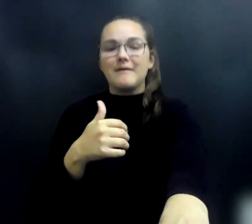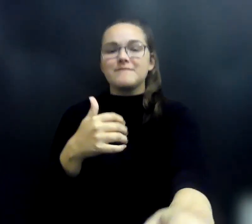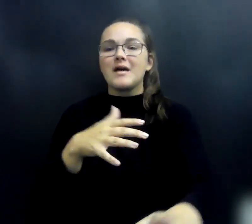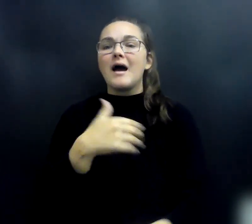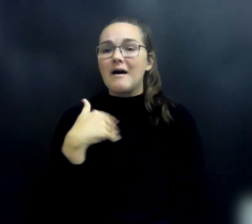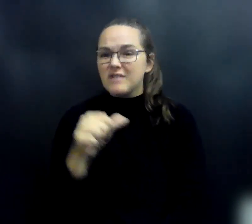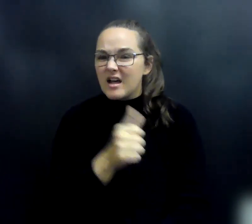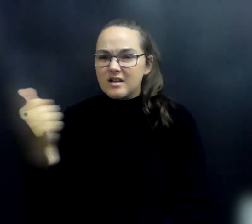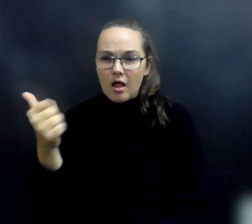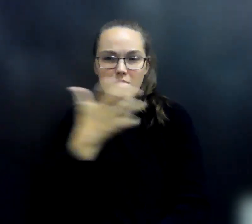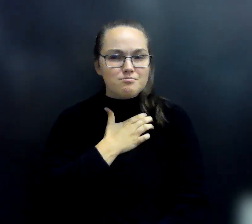Space